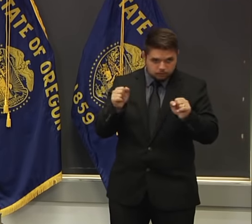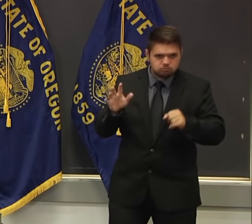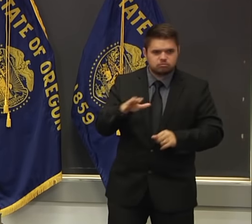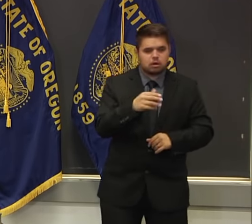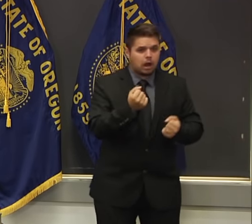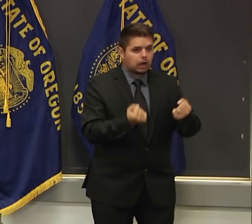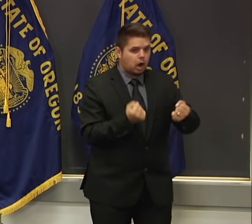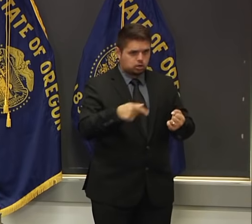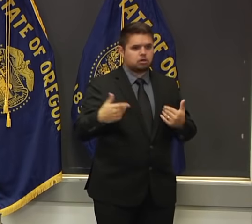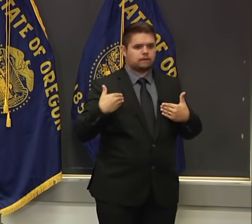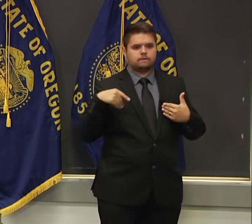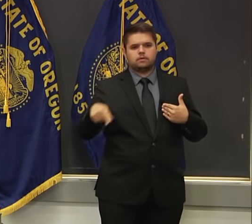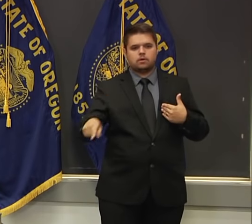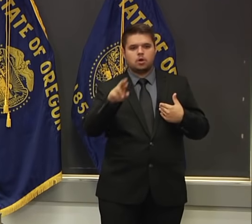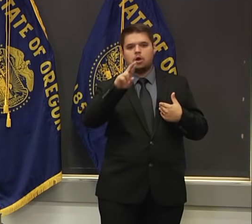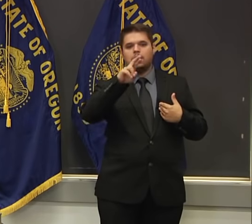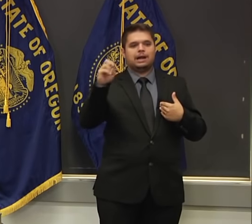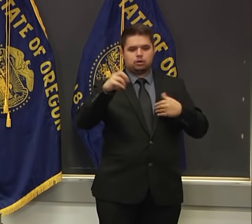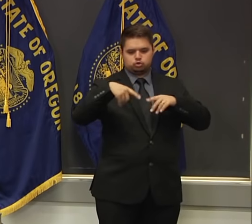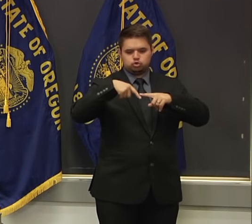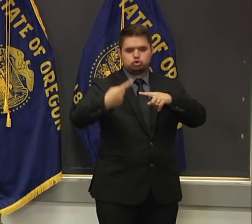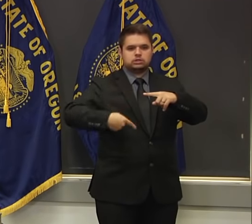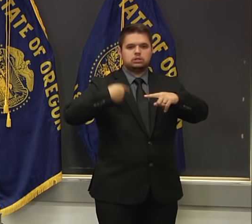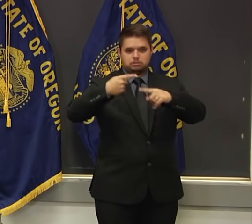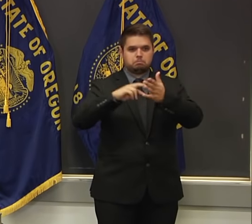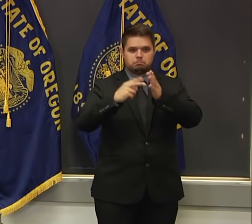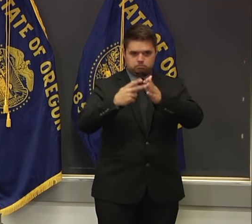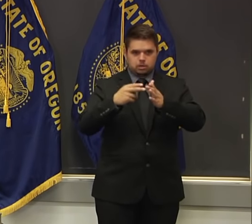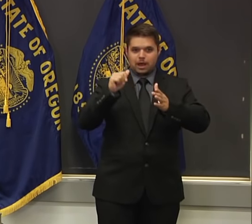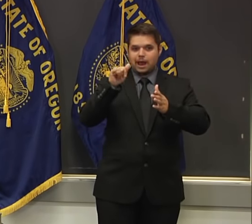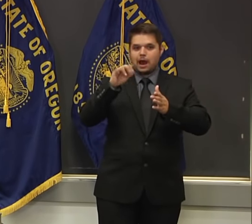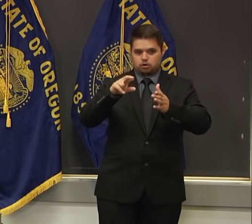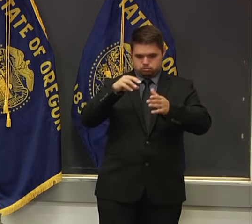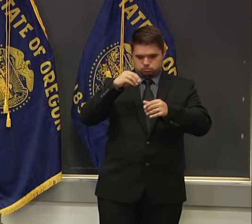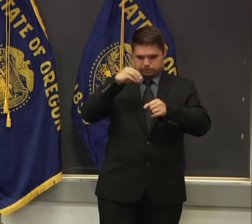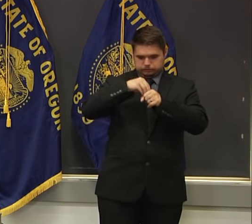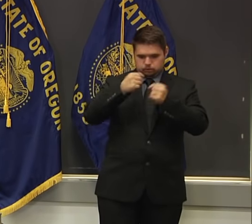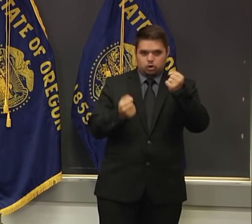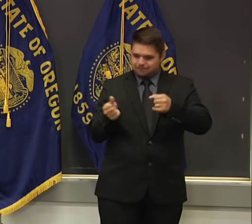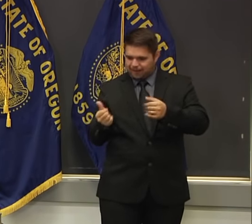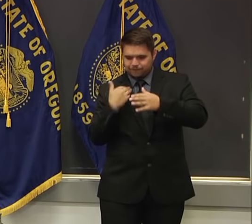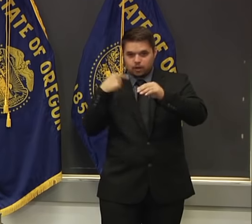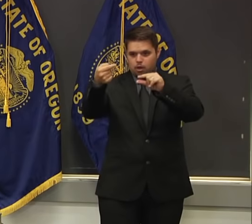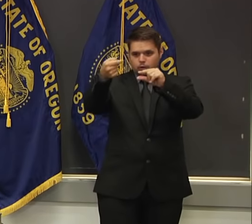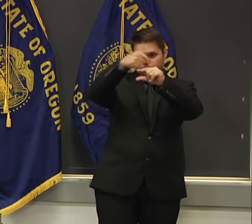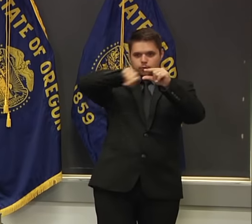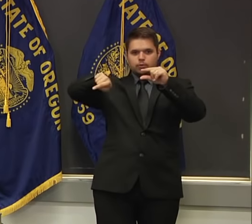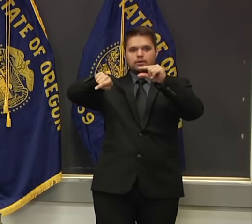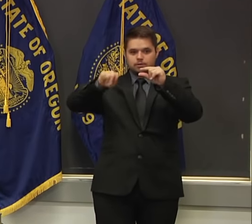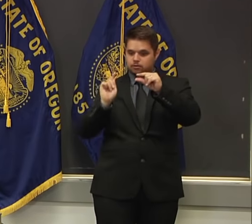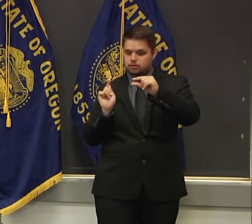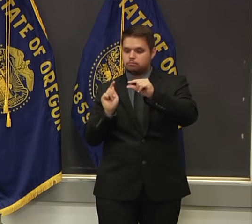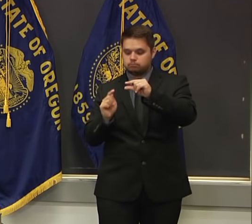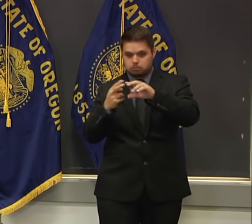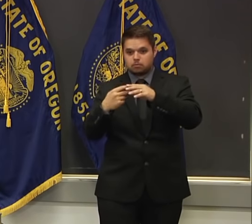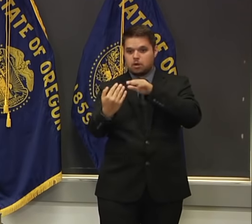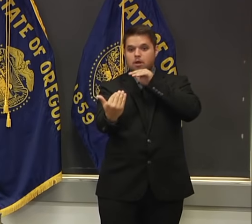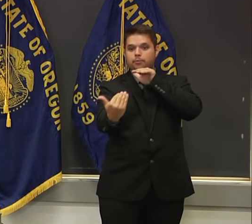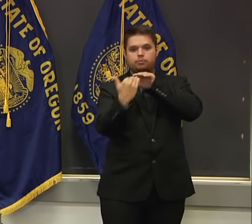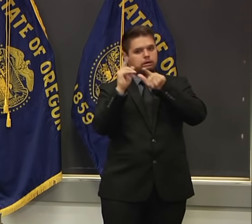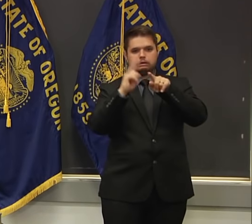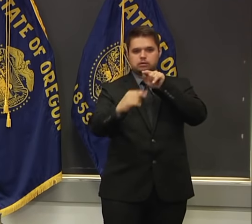feature, and that is a way to travel safely. Of course, there is going to be some outdoor air when you're getting into your car, unless you